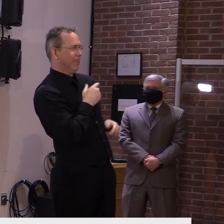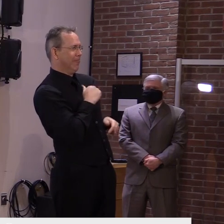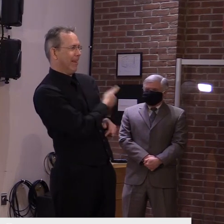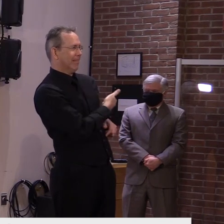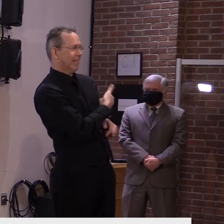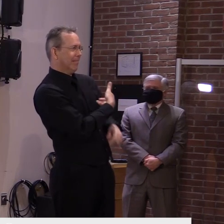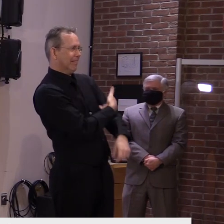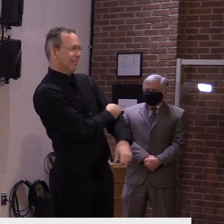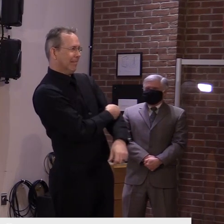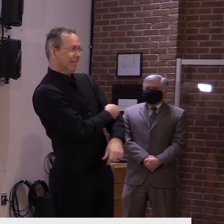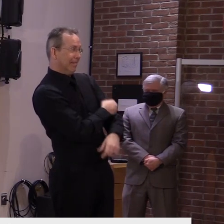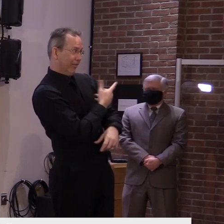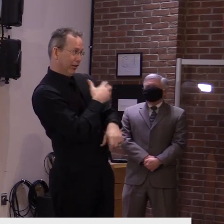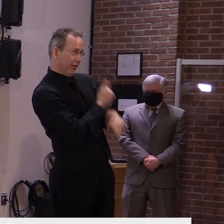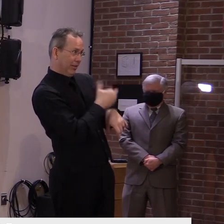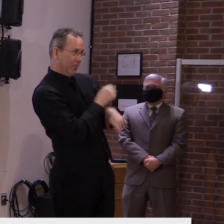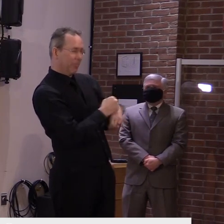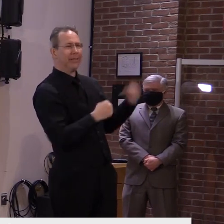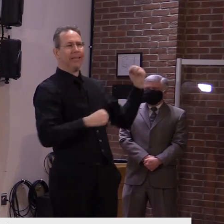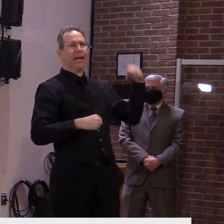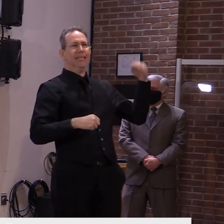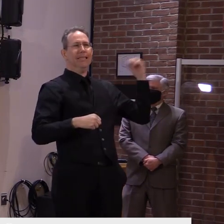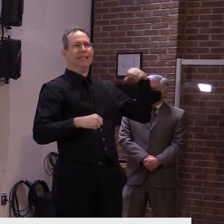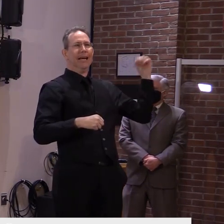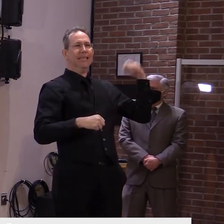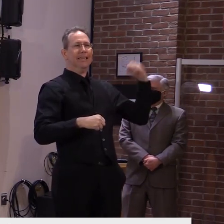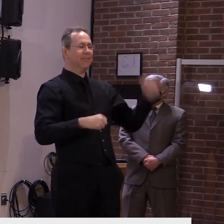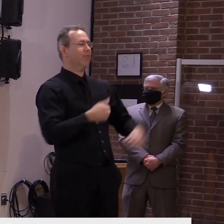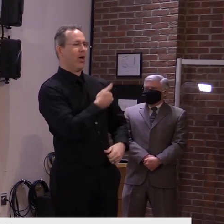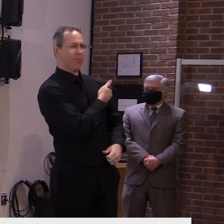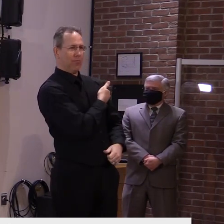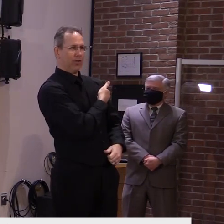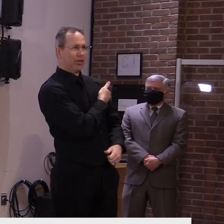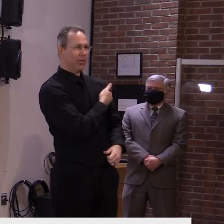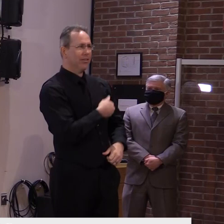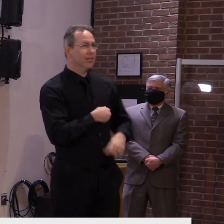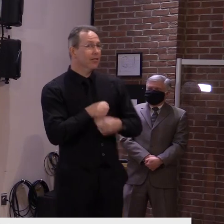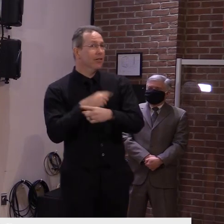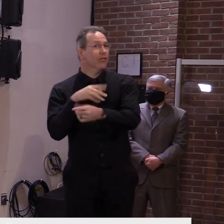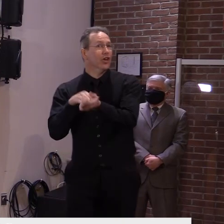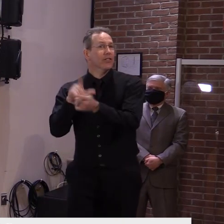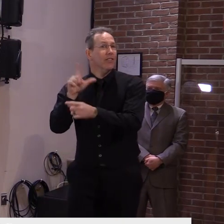made his appointment already. I'm not sure about Dr. Levine.